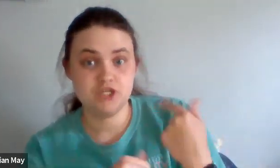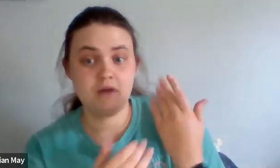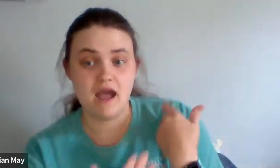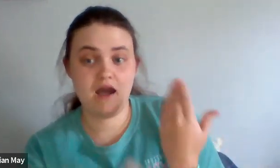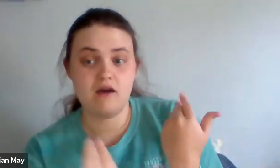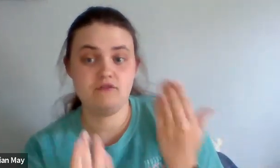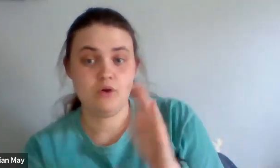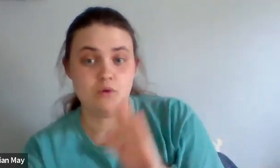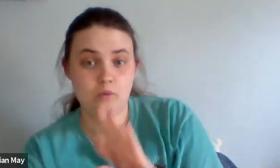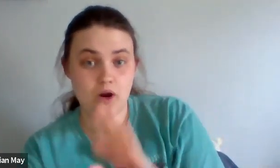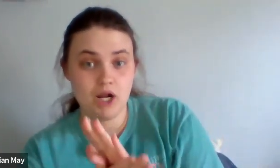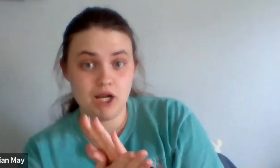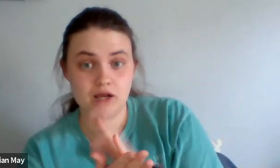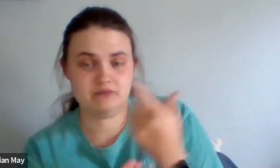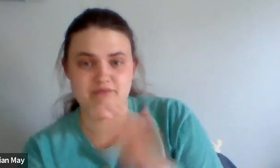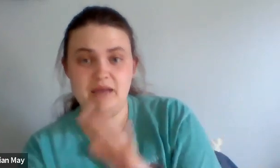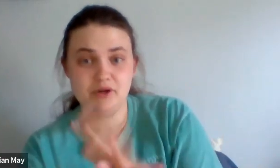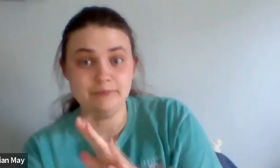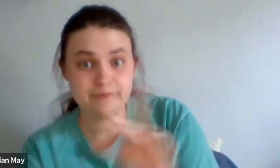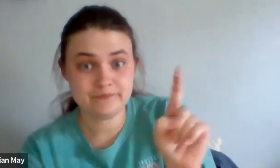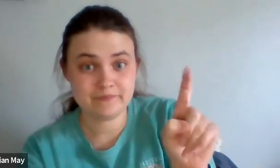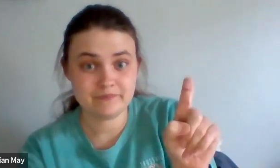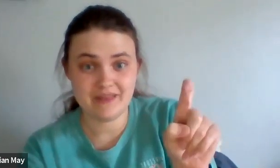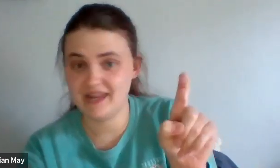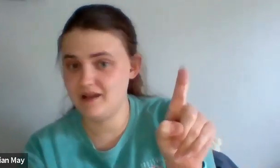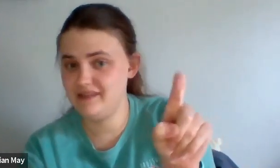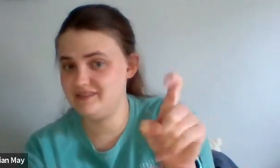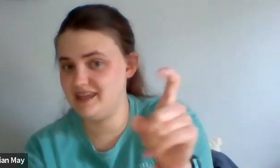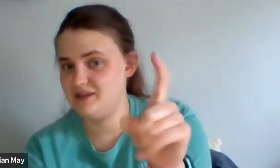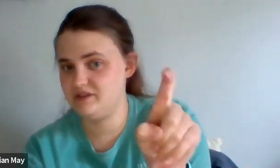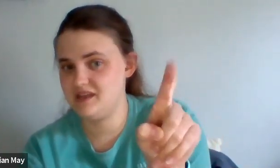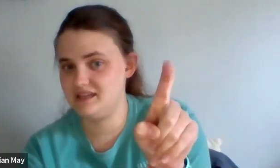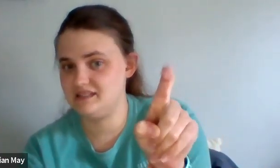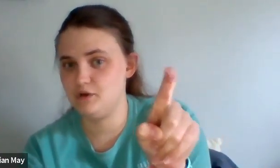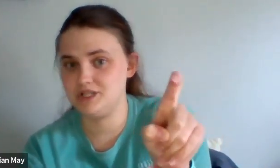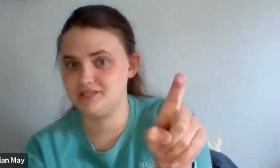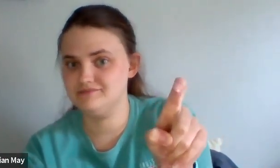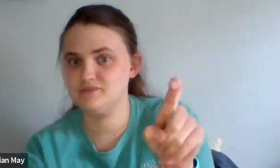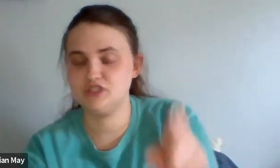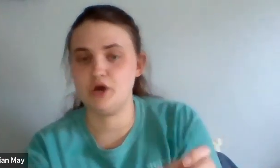you have work or paper? And then I'll end with this, like question.